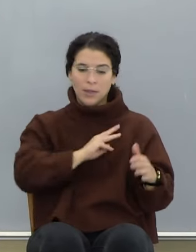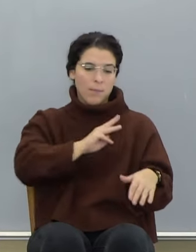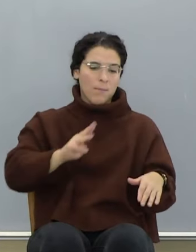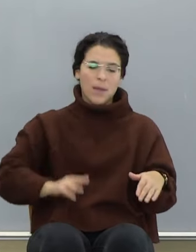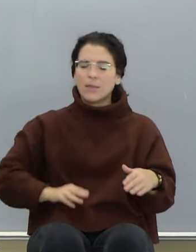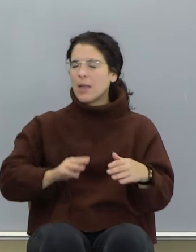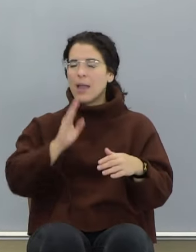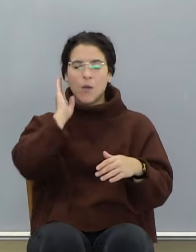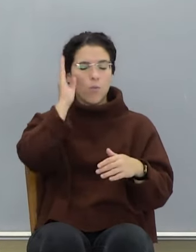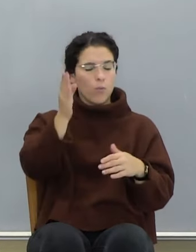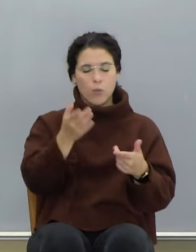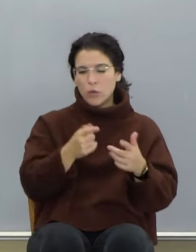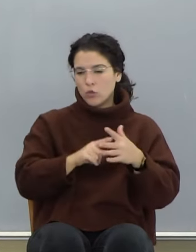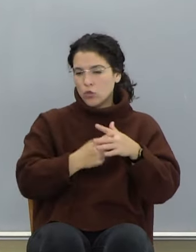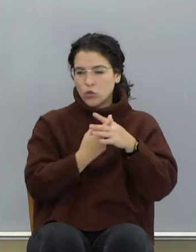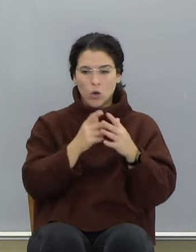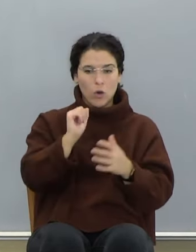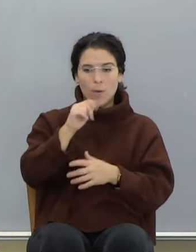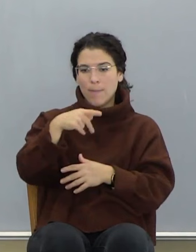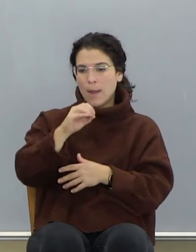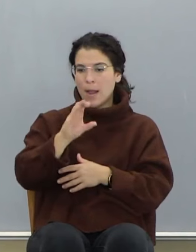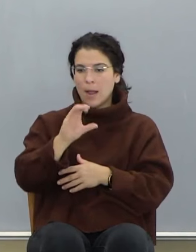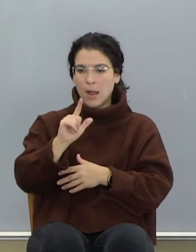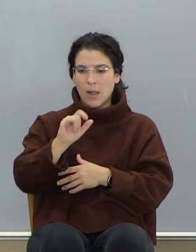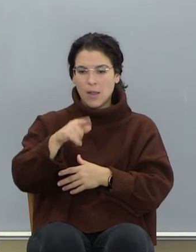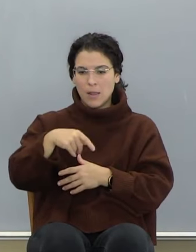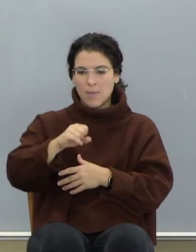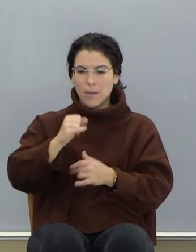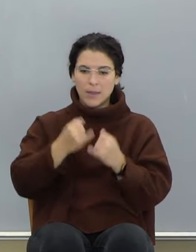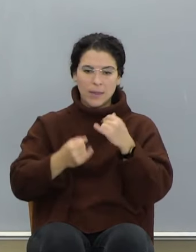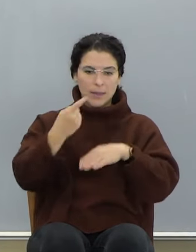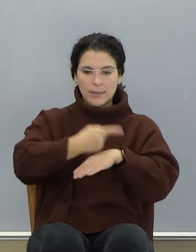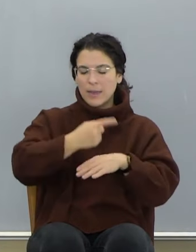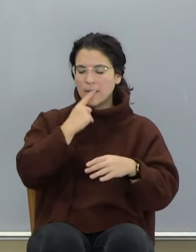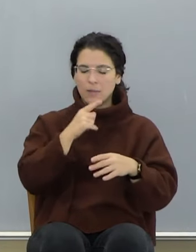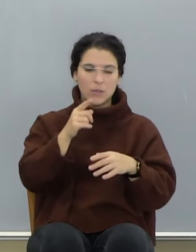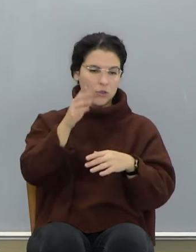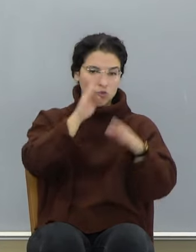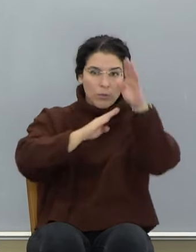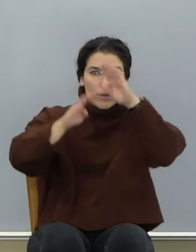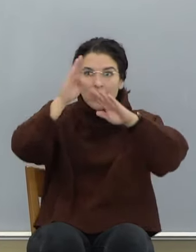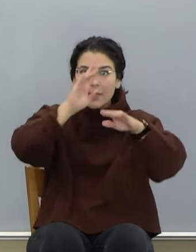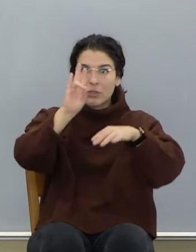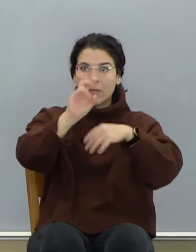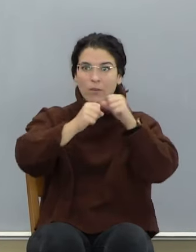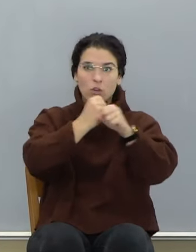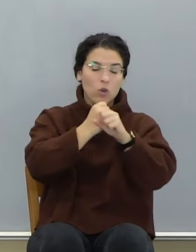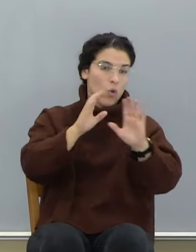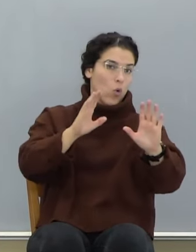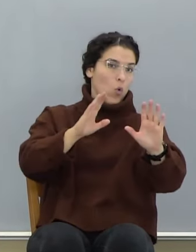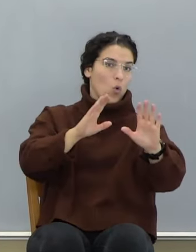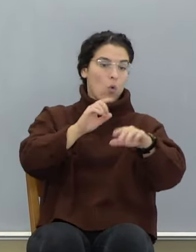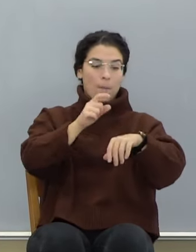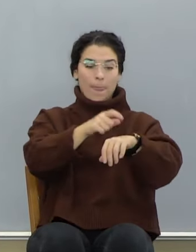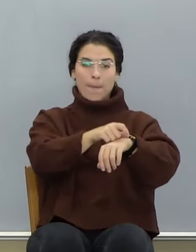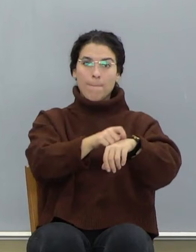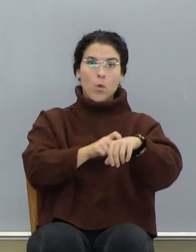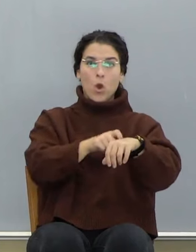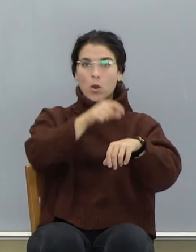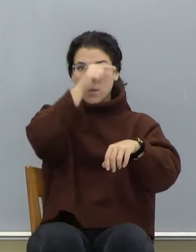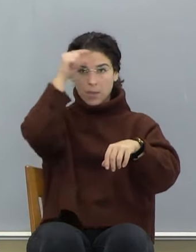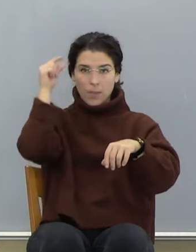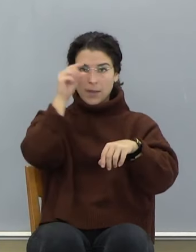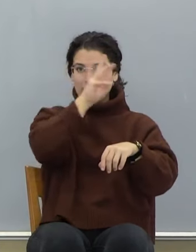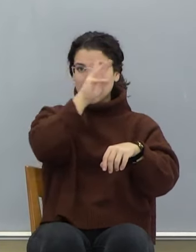the apocalypse. It's going to trigger the tribulational period. Watch out. Don't take the mark of the beast. And everybody starts studying the